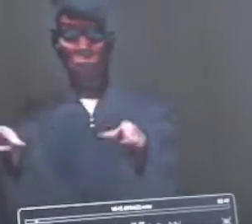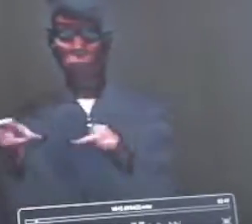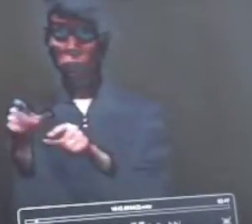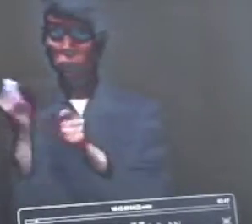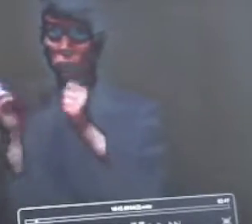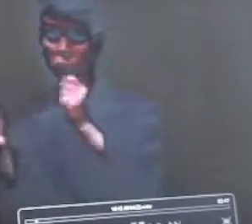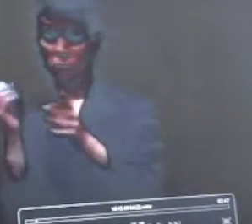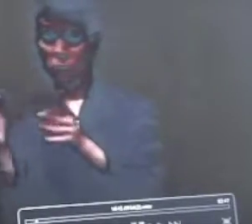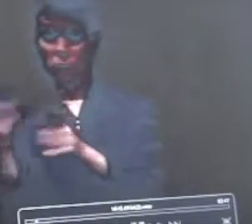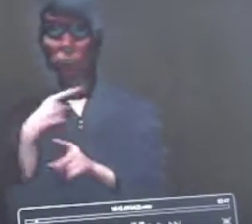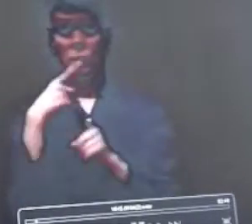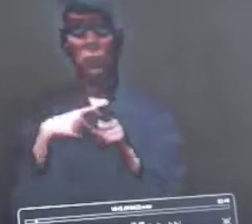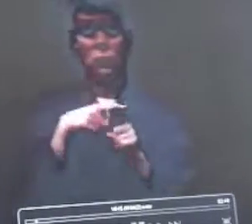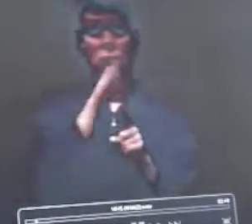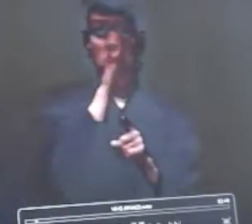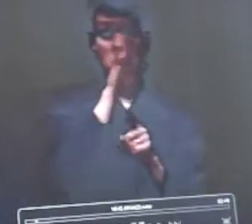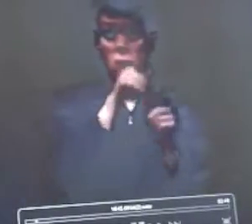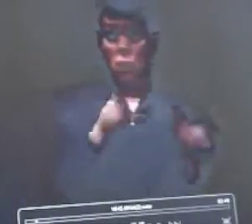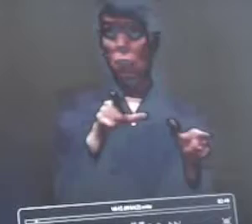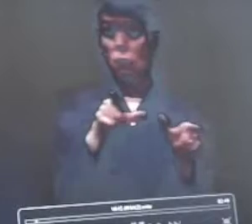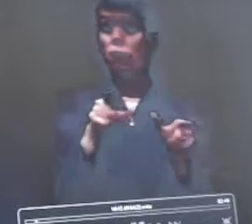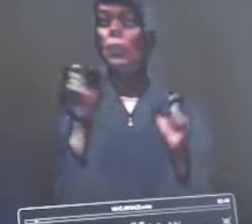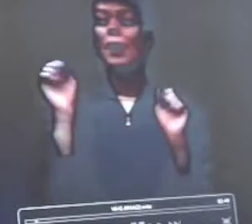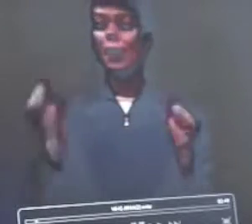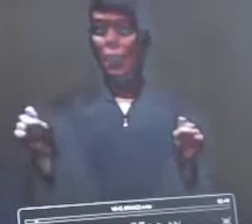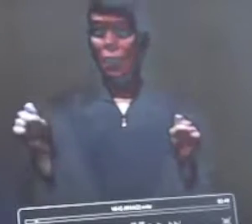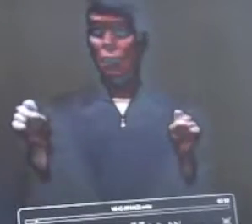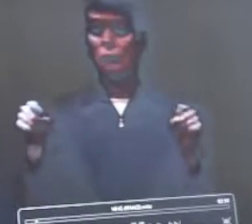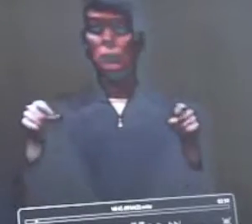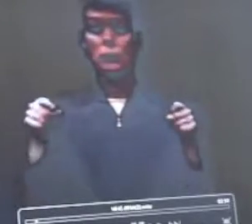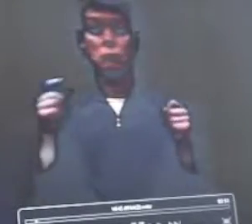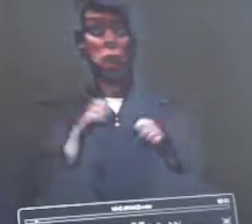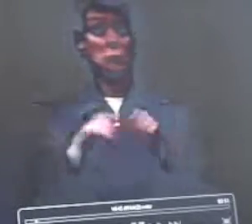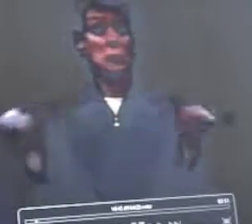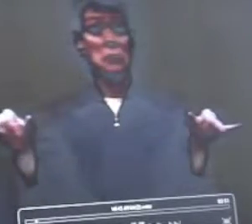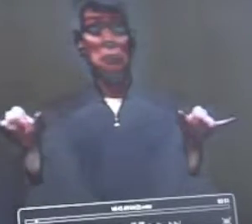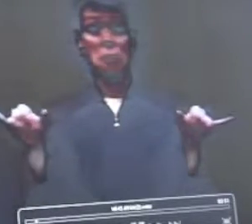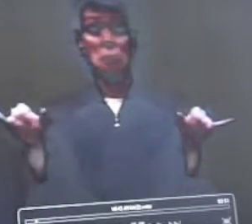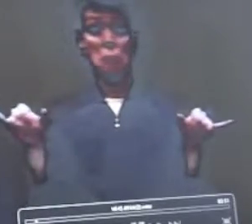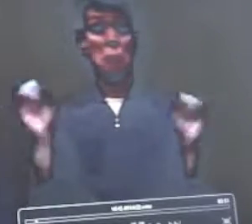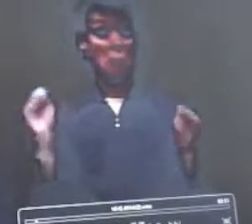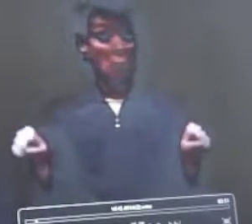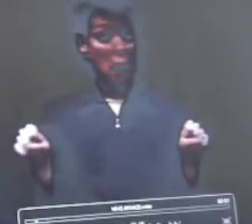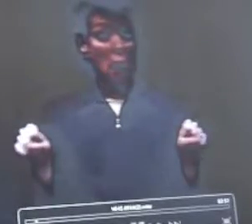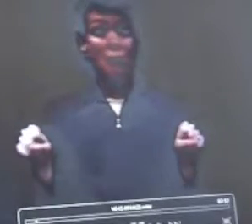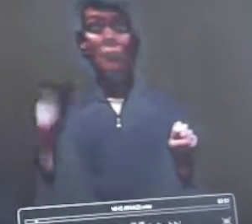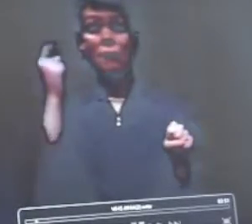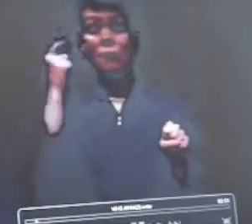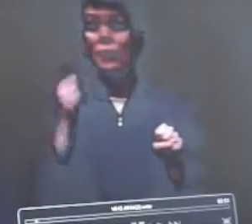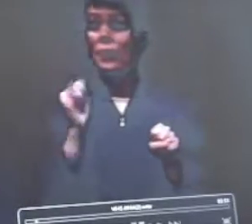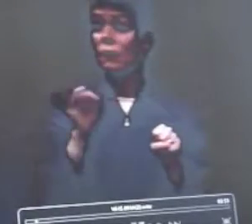This is because our language uses signs and spoken language, and that can be done at the same time.